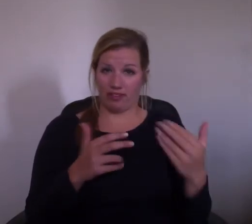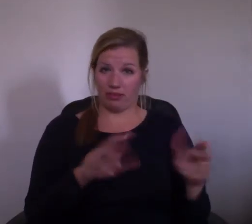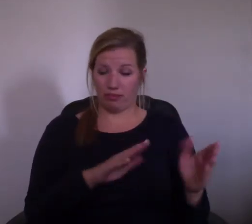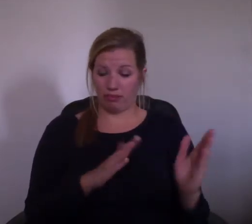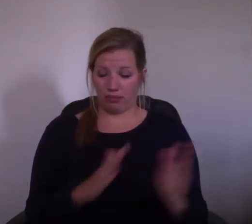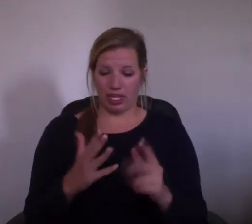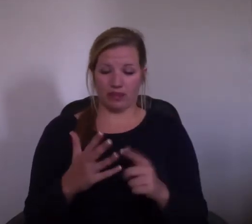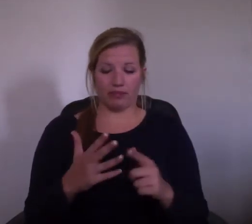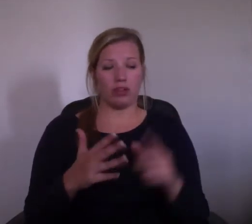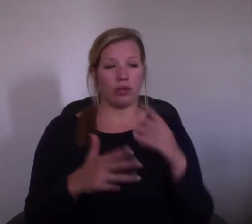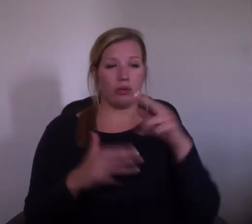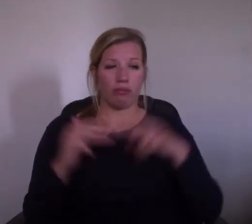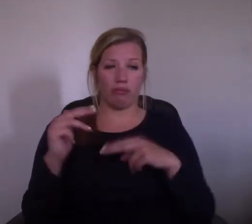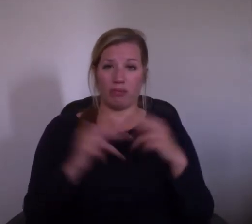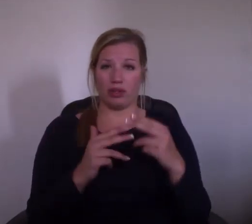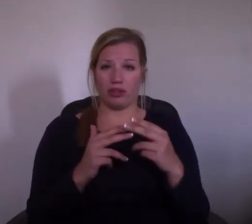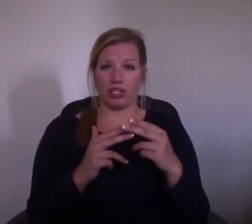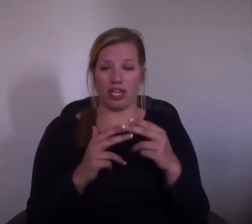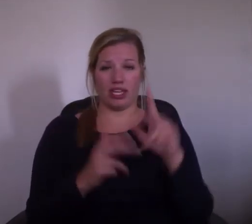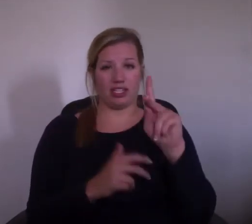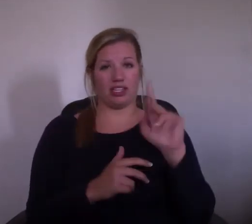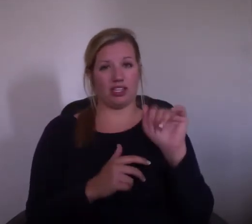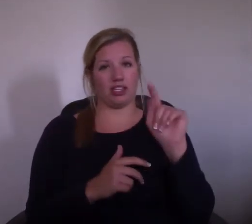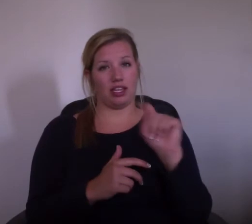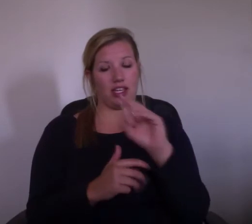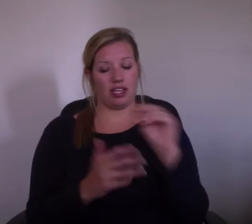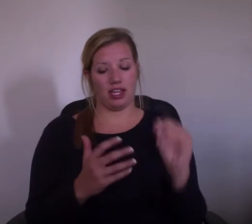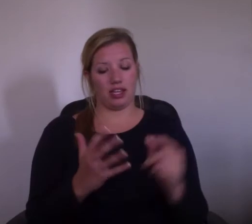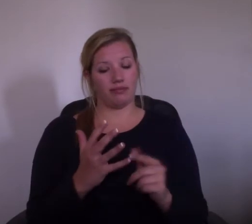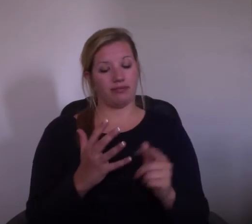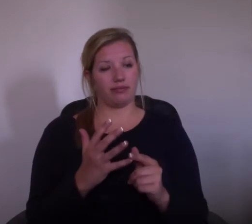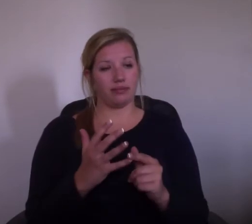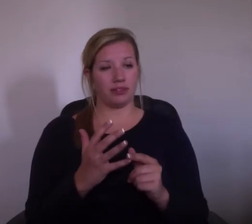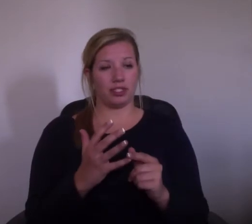build a kit, and you need to stay informed.